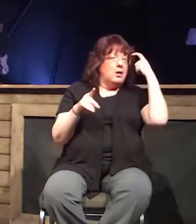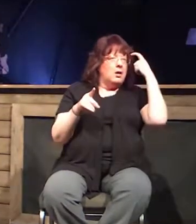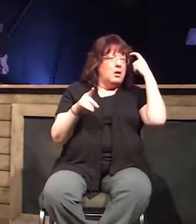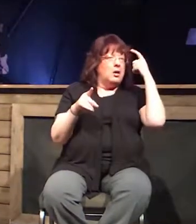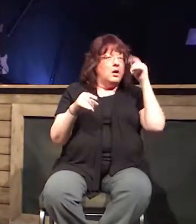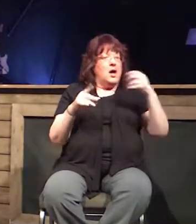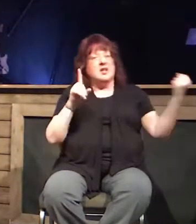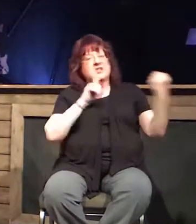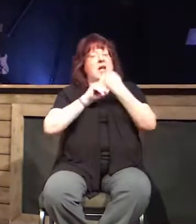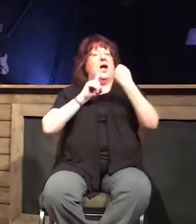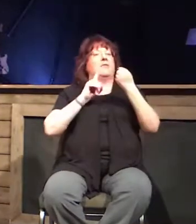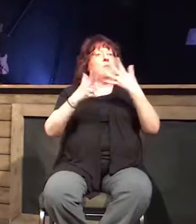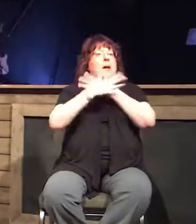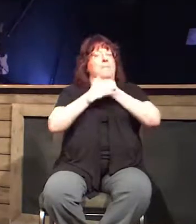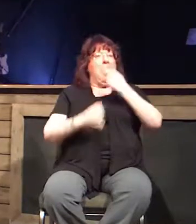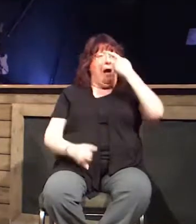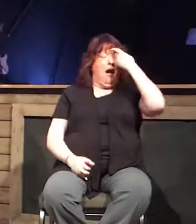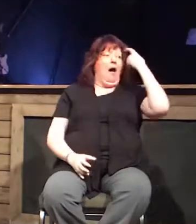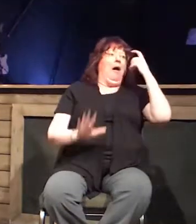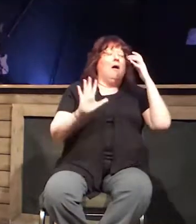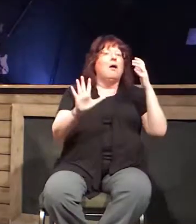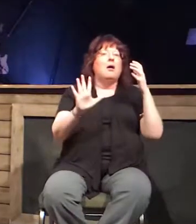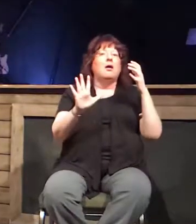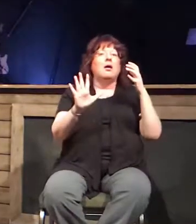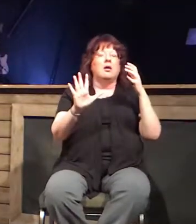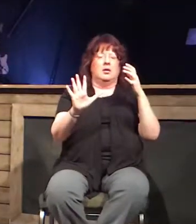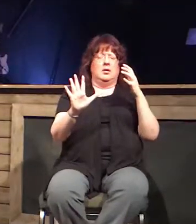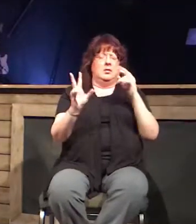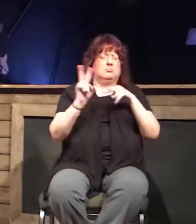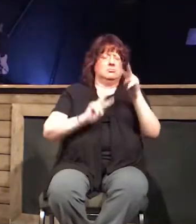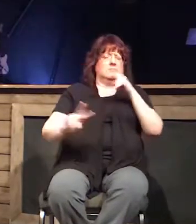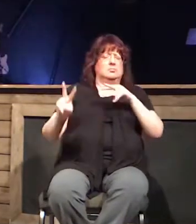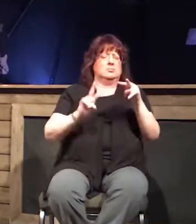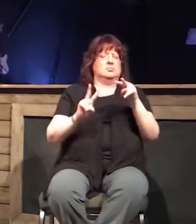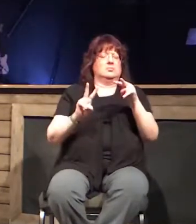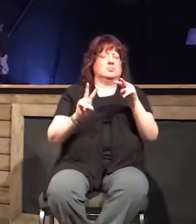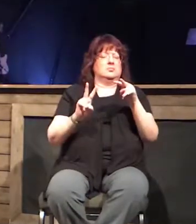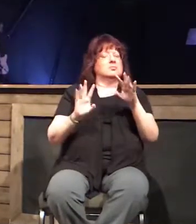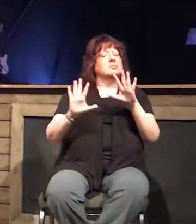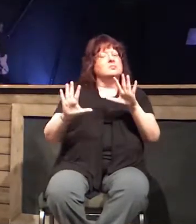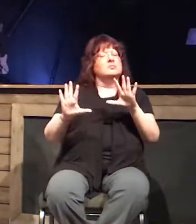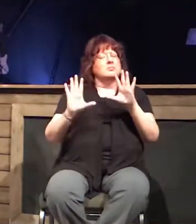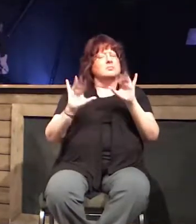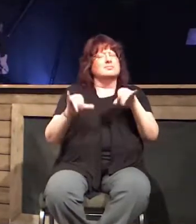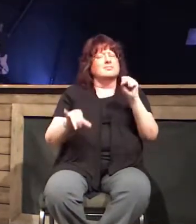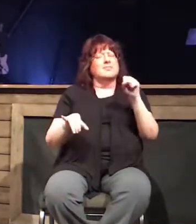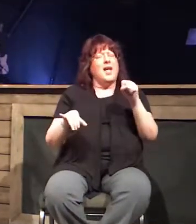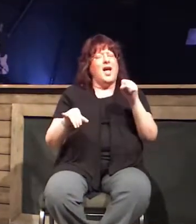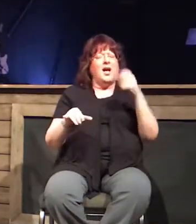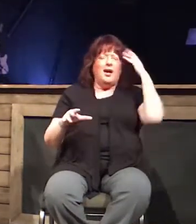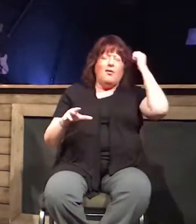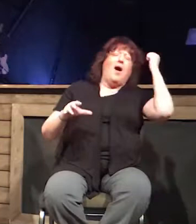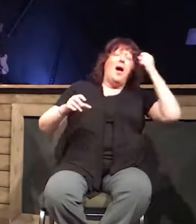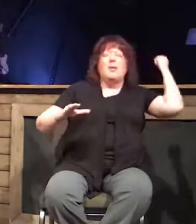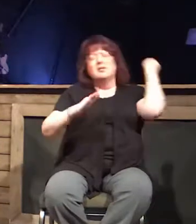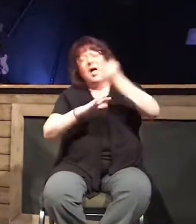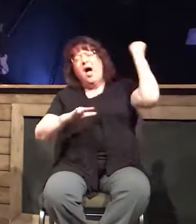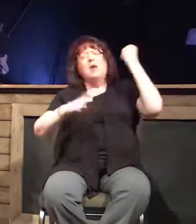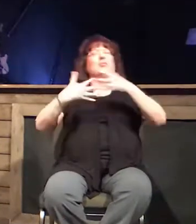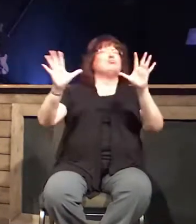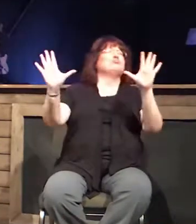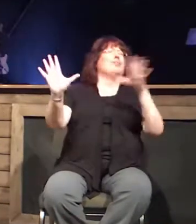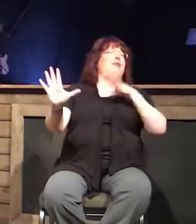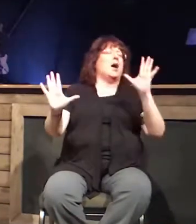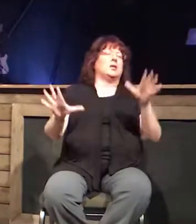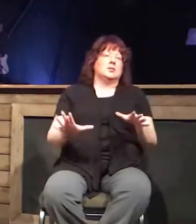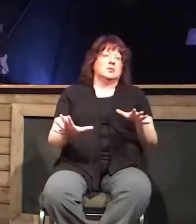of being attacked by a bear? I mean, we kind of look at this antiseptically, right? It's like, oh, yes, and you grabbed him by the hair, stabbed him with a knife, and everything was